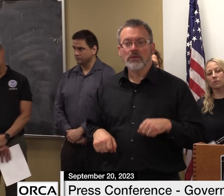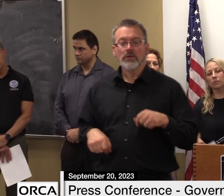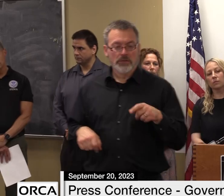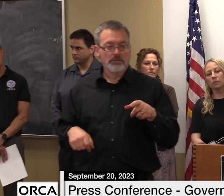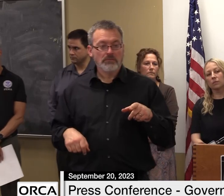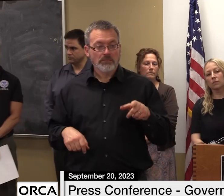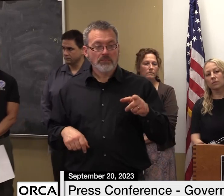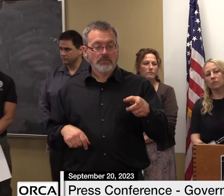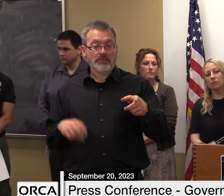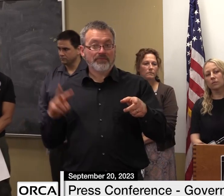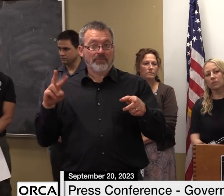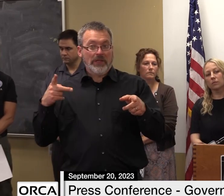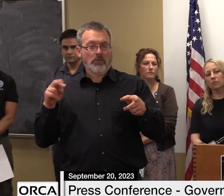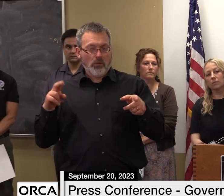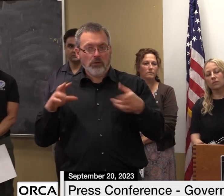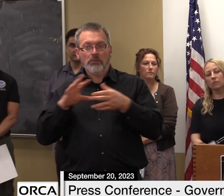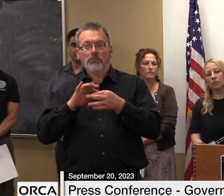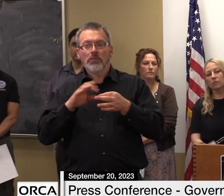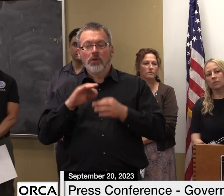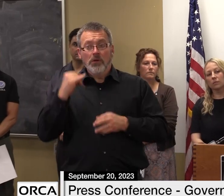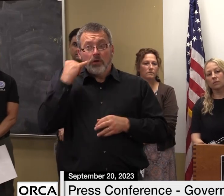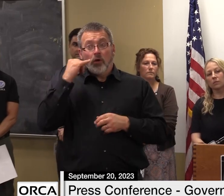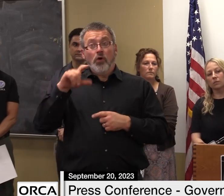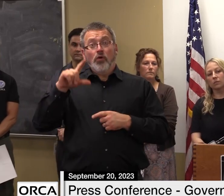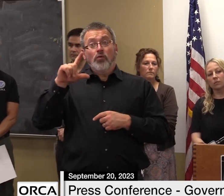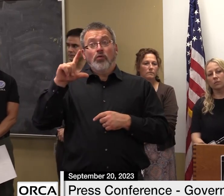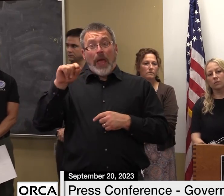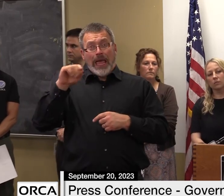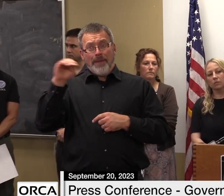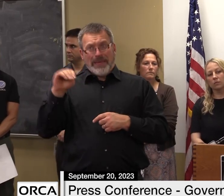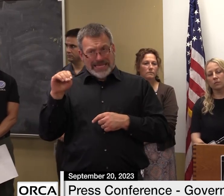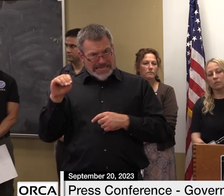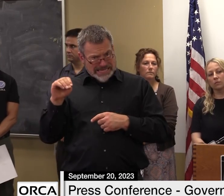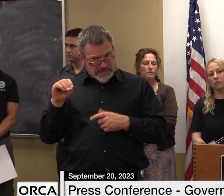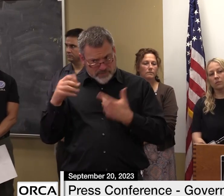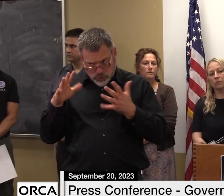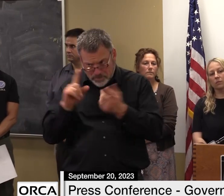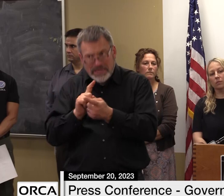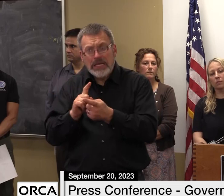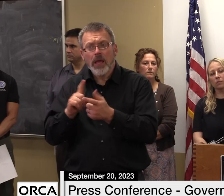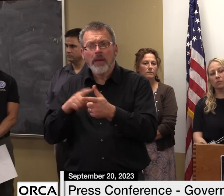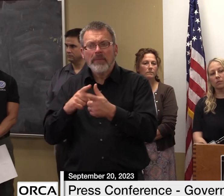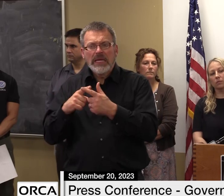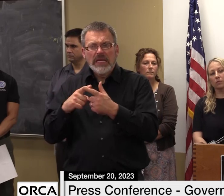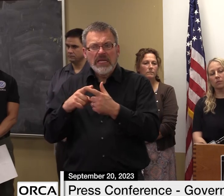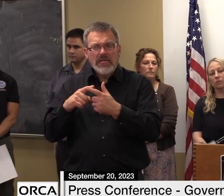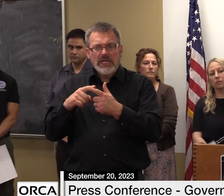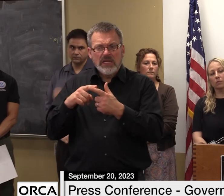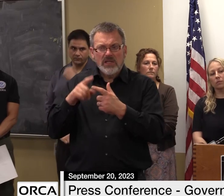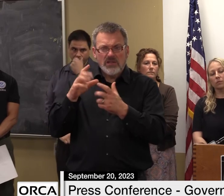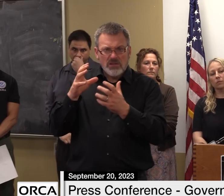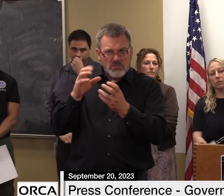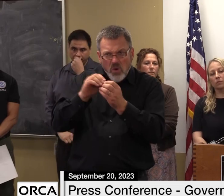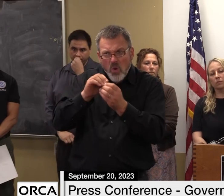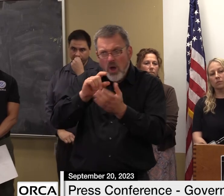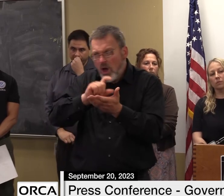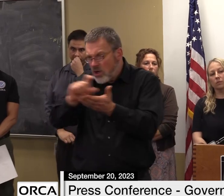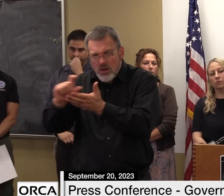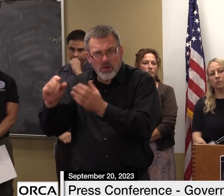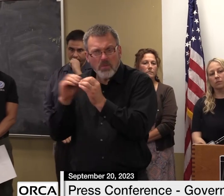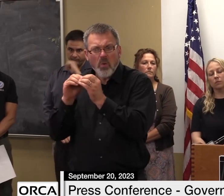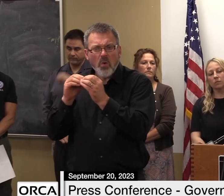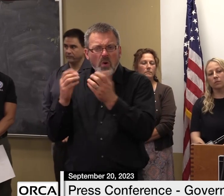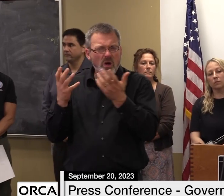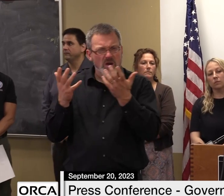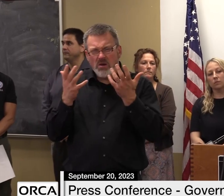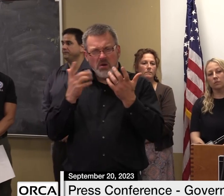there's $120 million in unmet need, and you think that this $20 million is going to suffice for this program, that